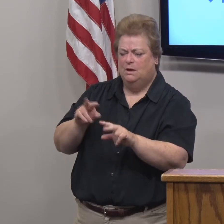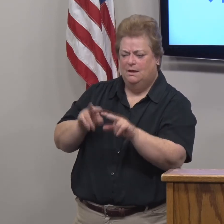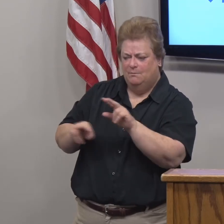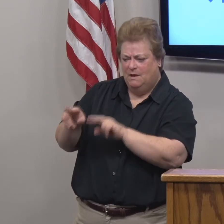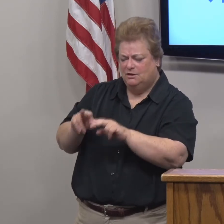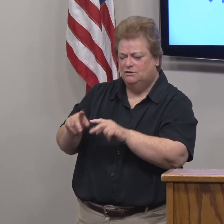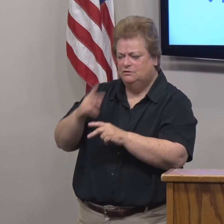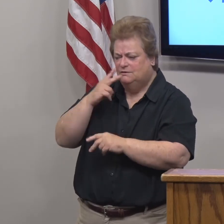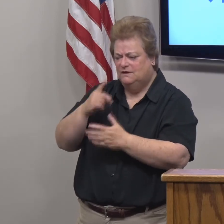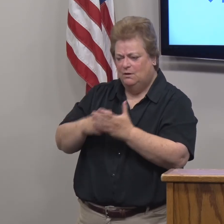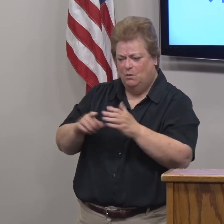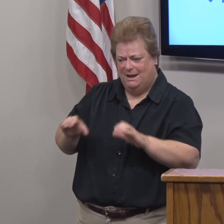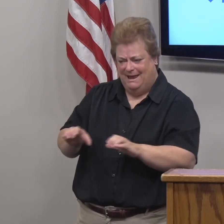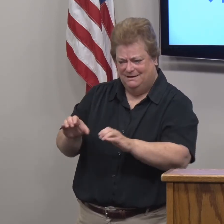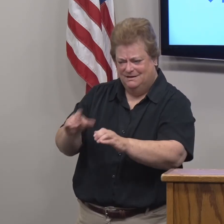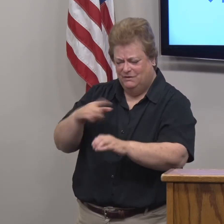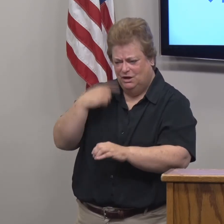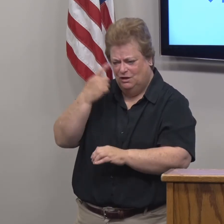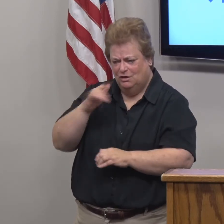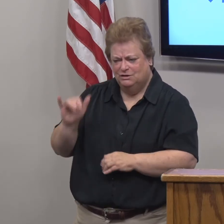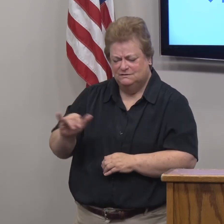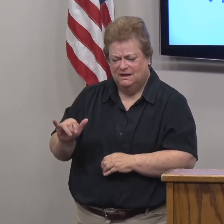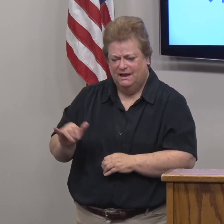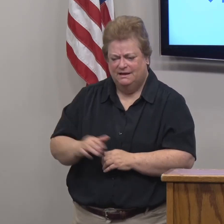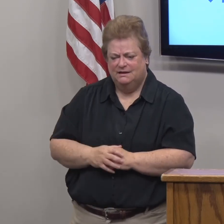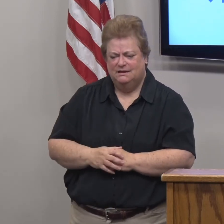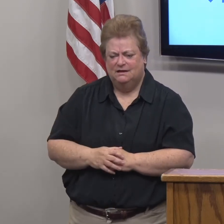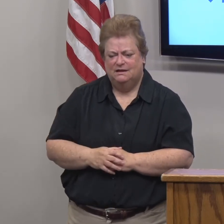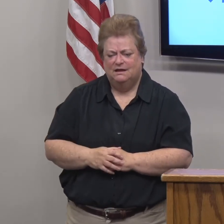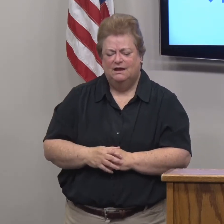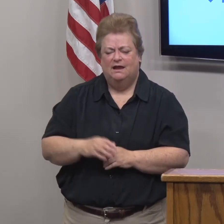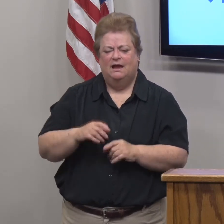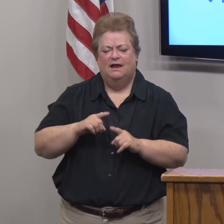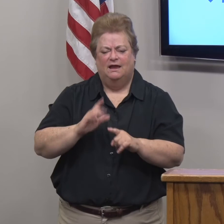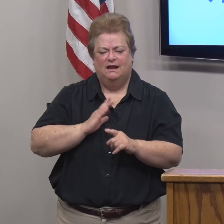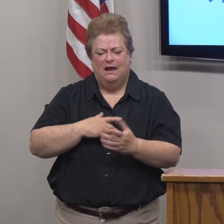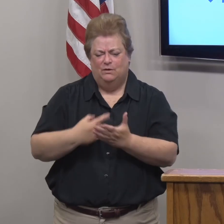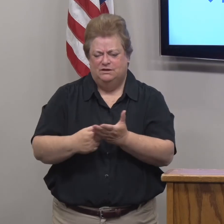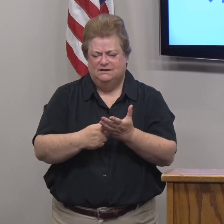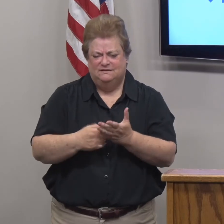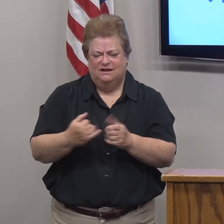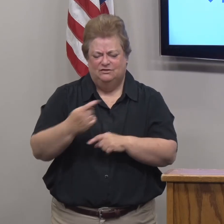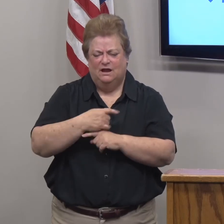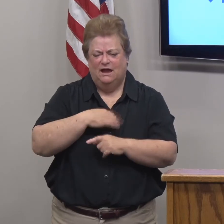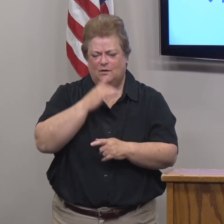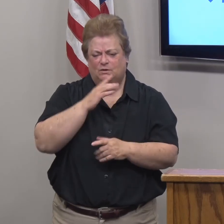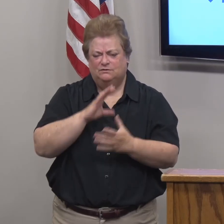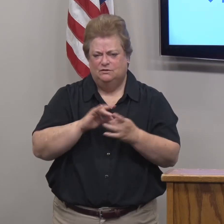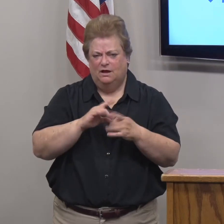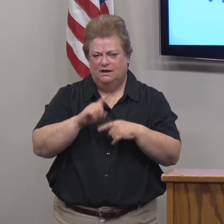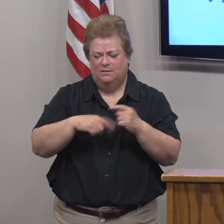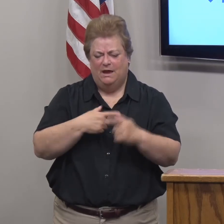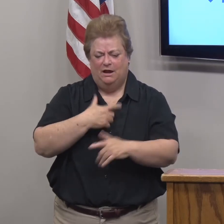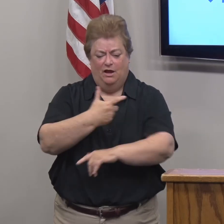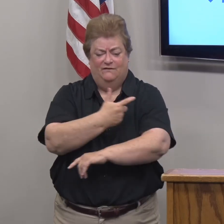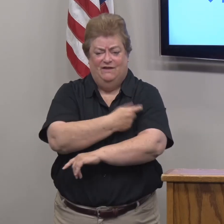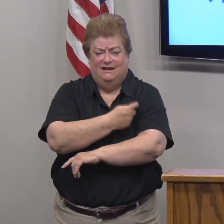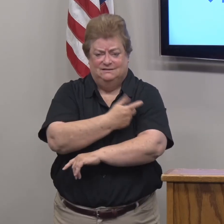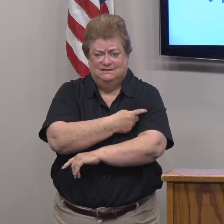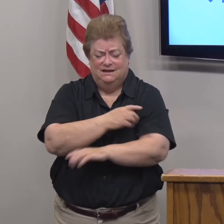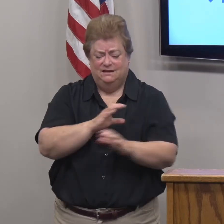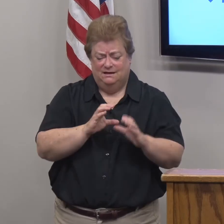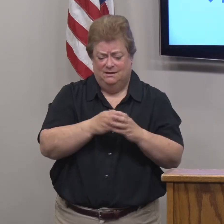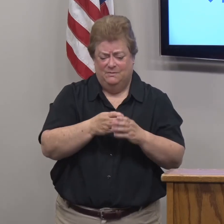the activity looks like. In our discussion today, I was mentioning about our vaccine committee.